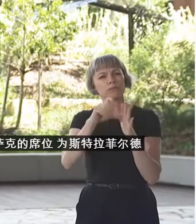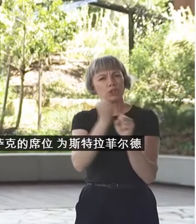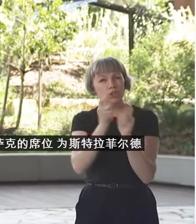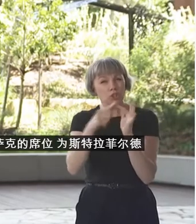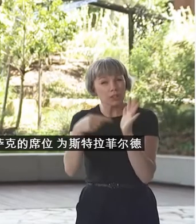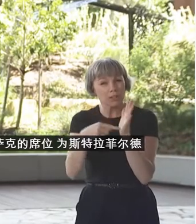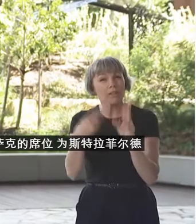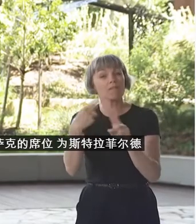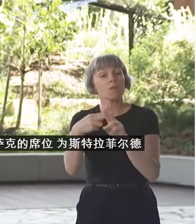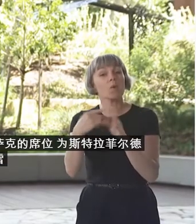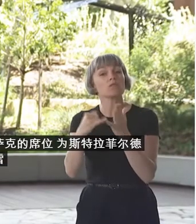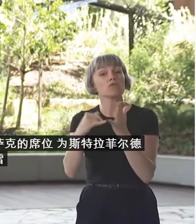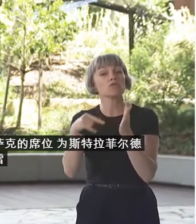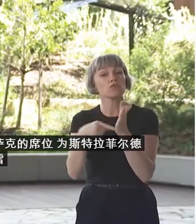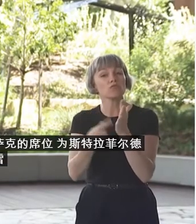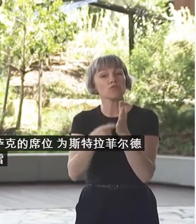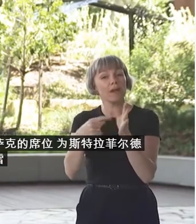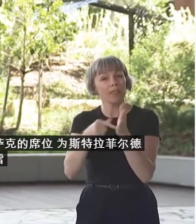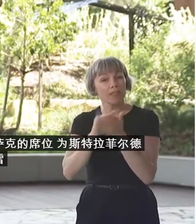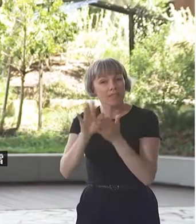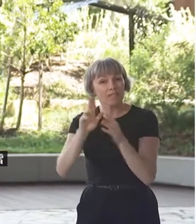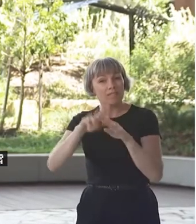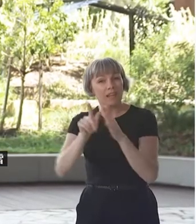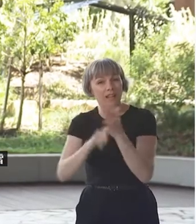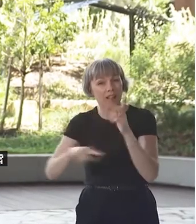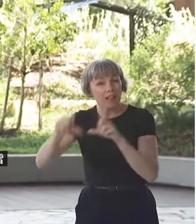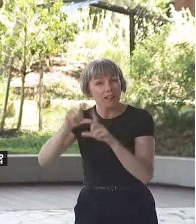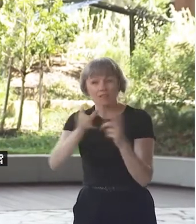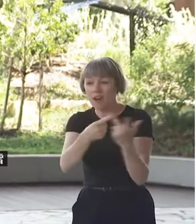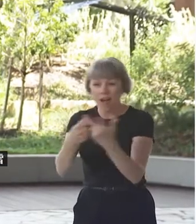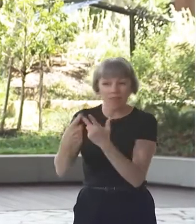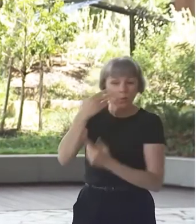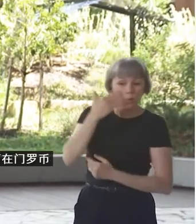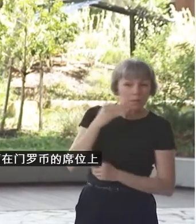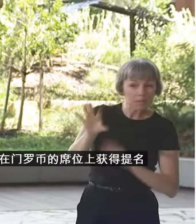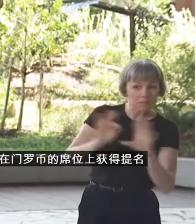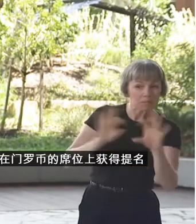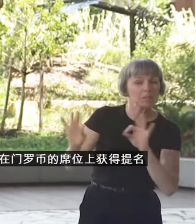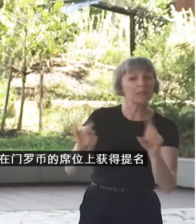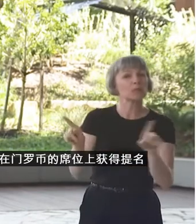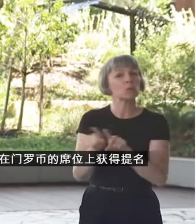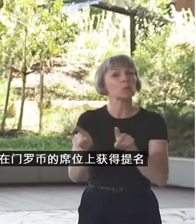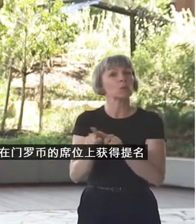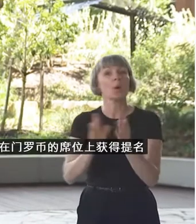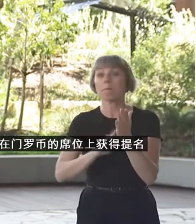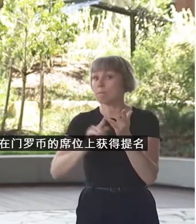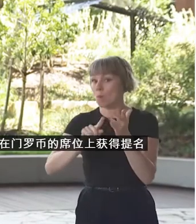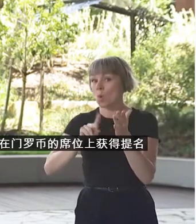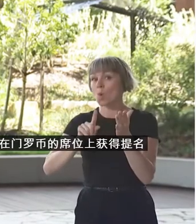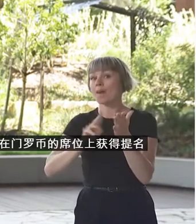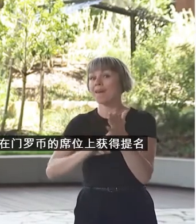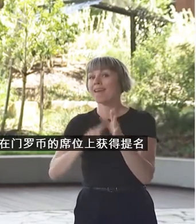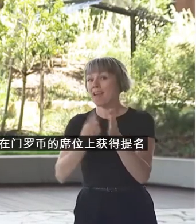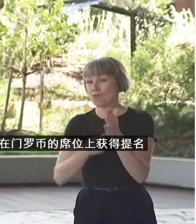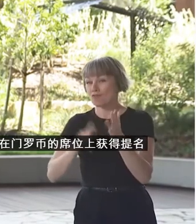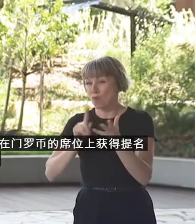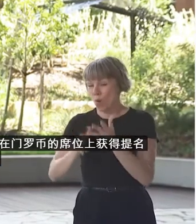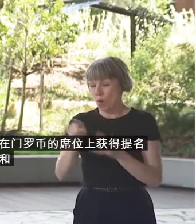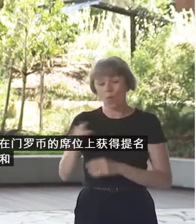Strathfield, and Fiona Cotvoy in the seat of Bega, and Nicole Overall in the seat of Monero, three strong